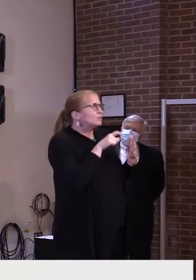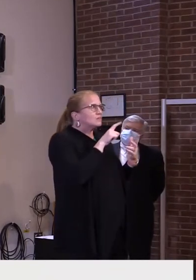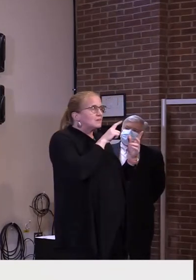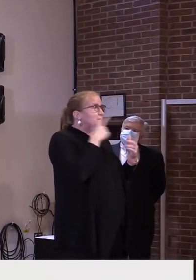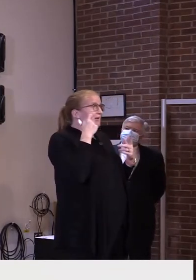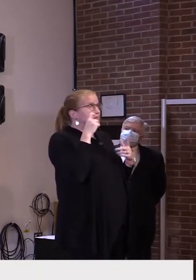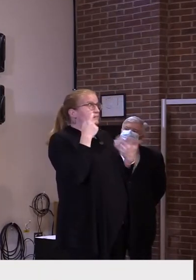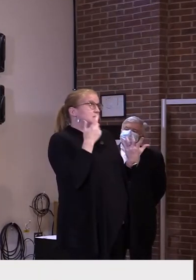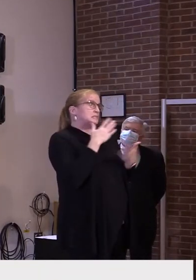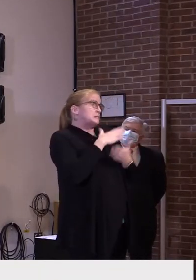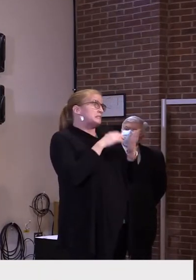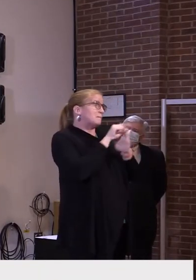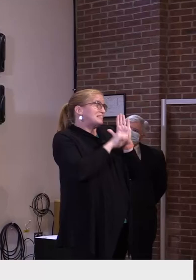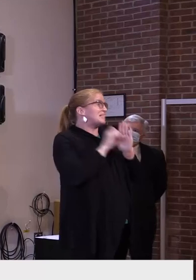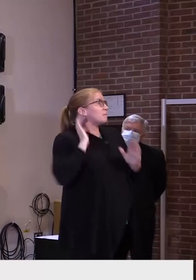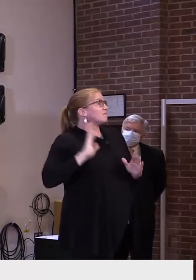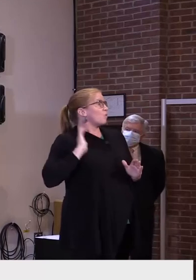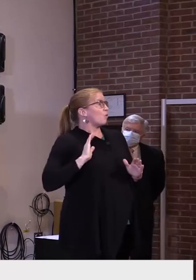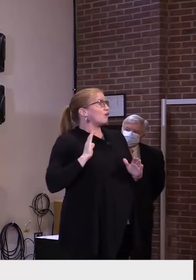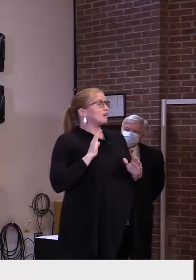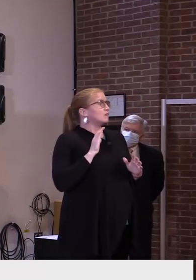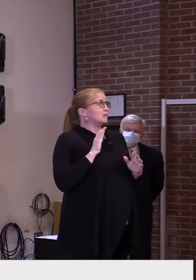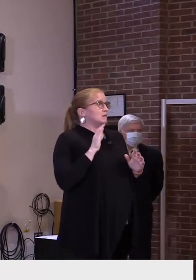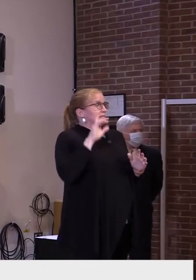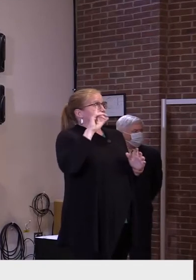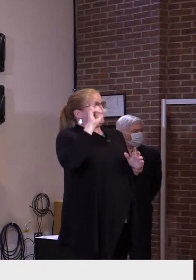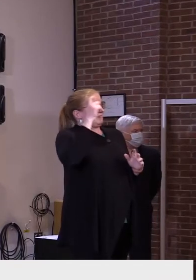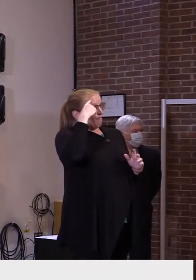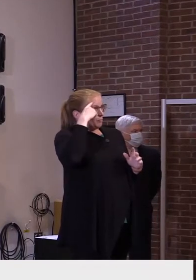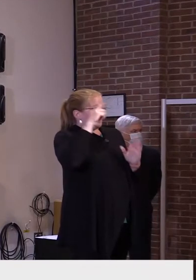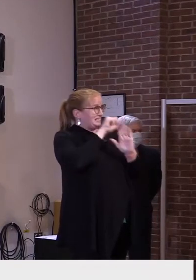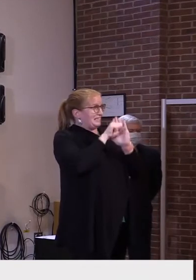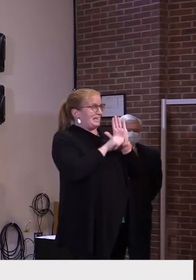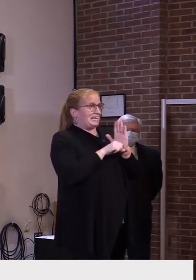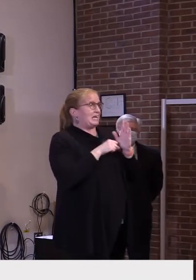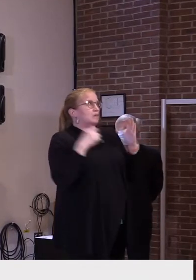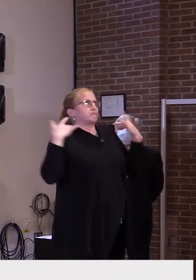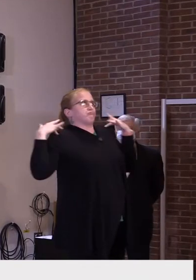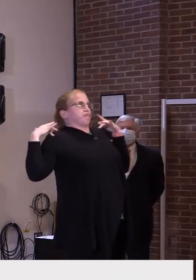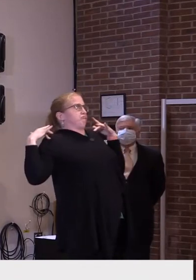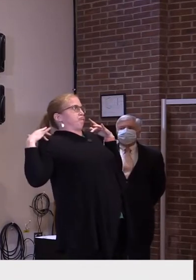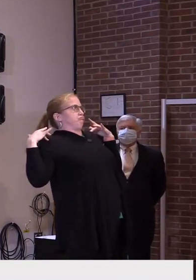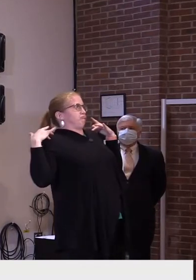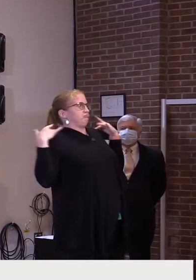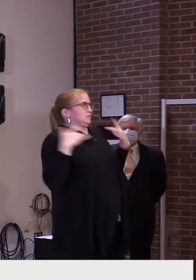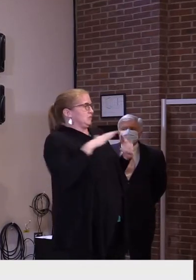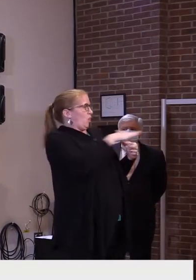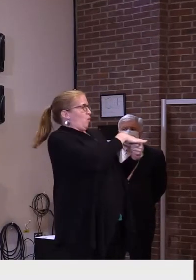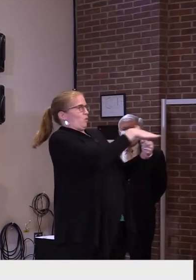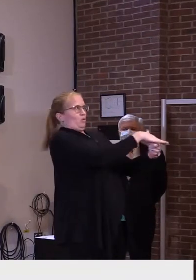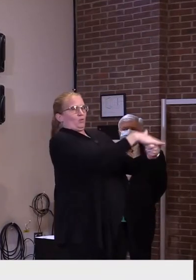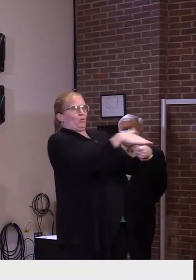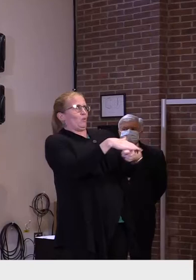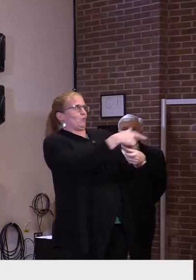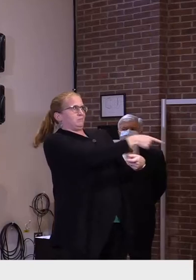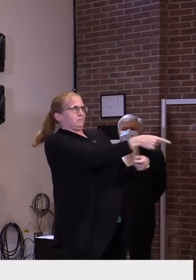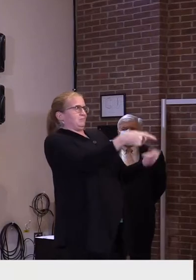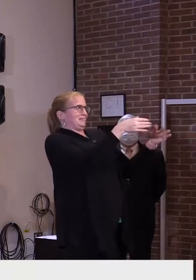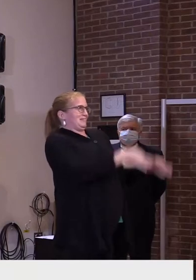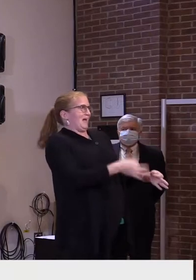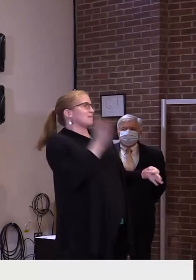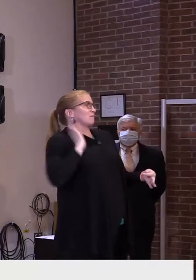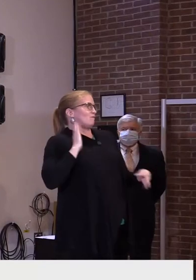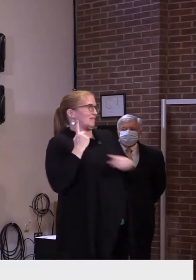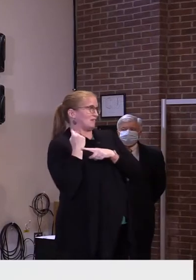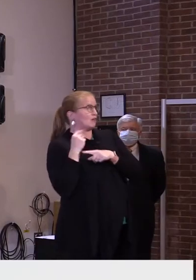state government did not take action. It was all done on a local level. And it was the literature supports the fact that in